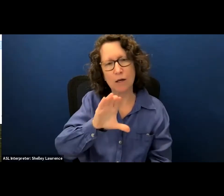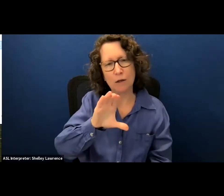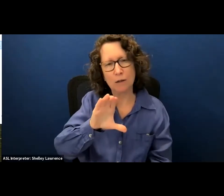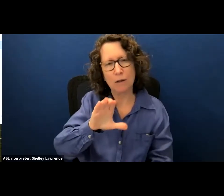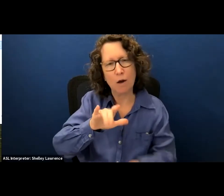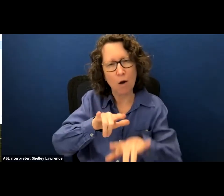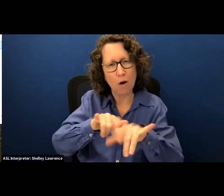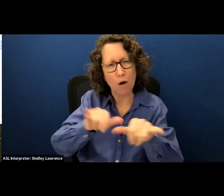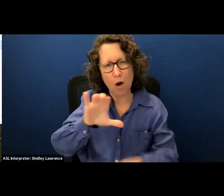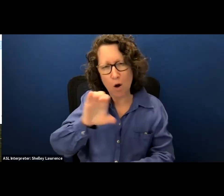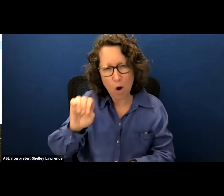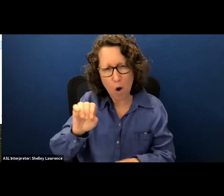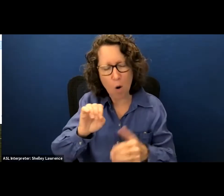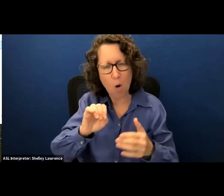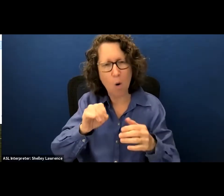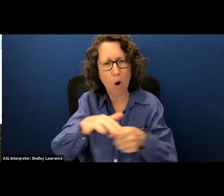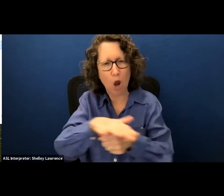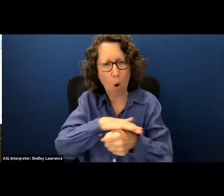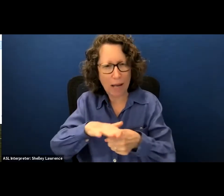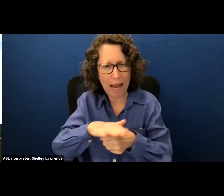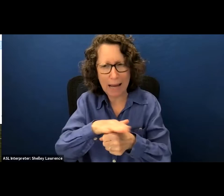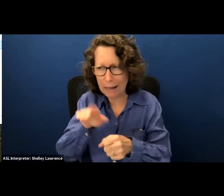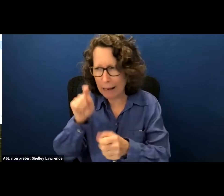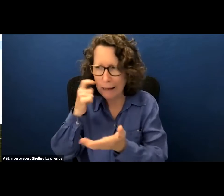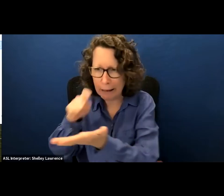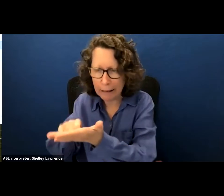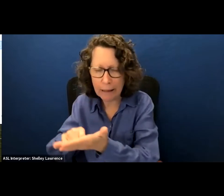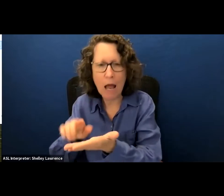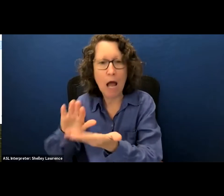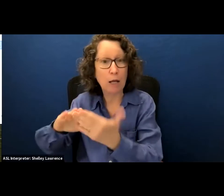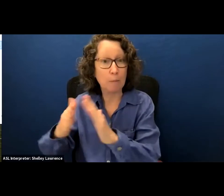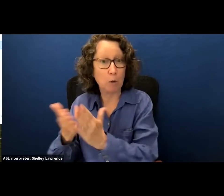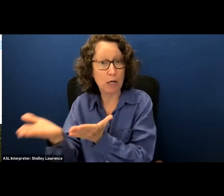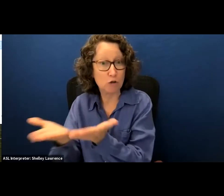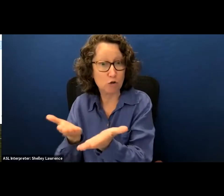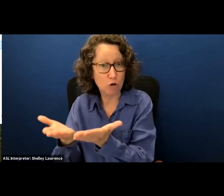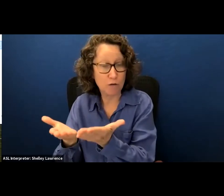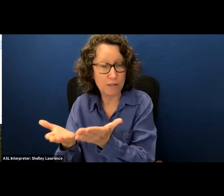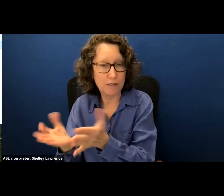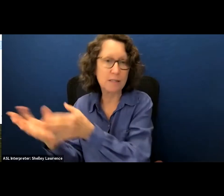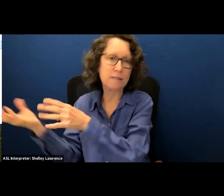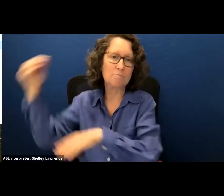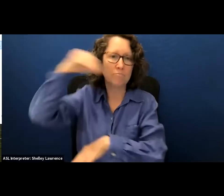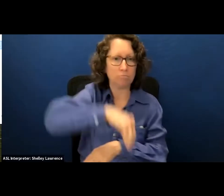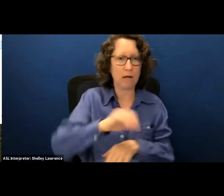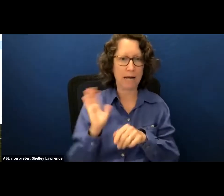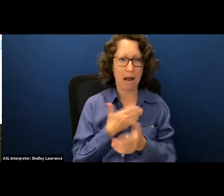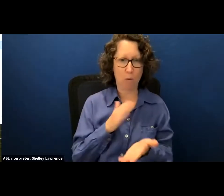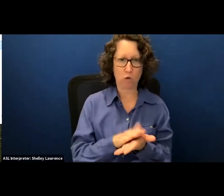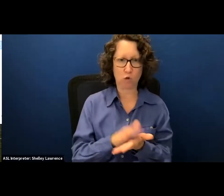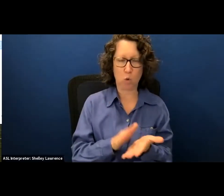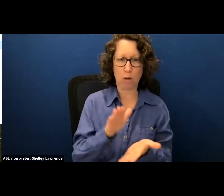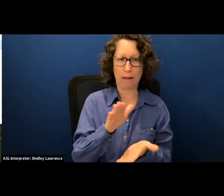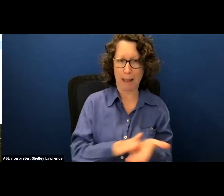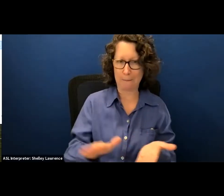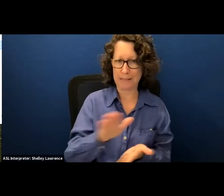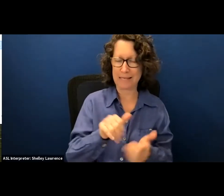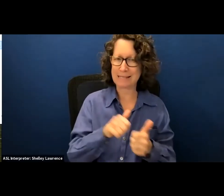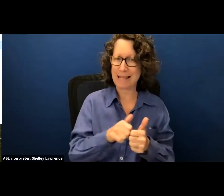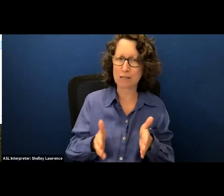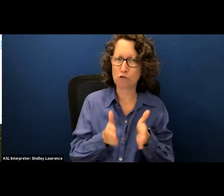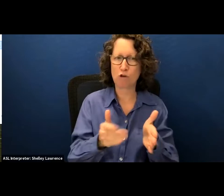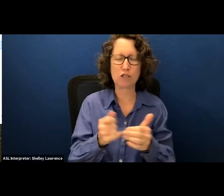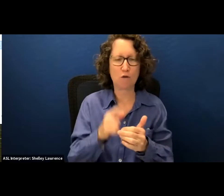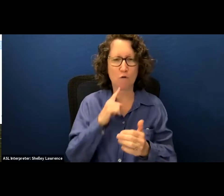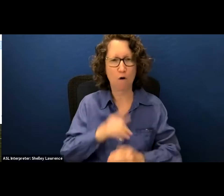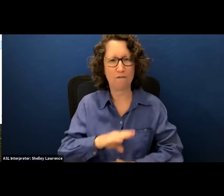co-locating community organizations, community services on our school campuses as the strategy for